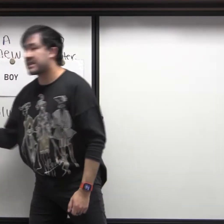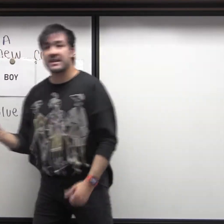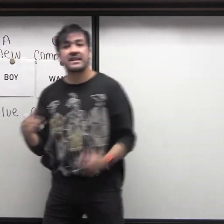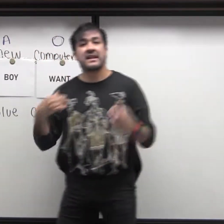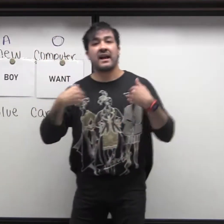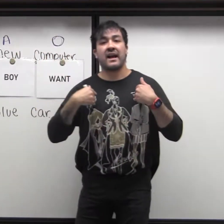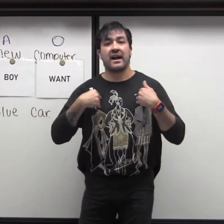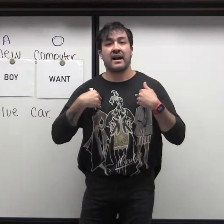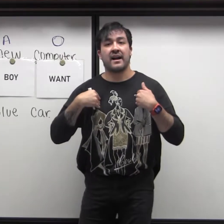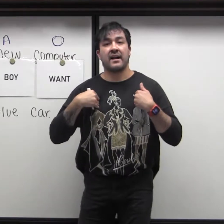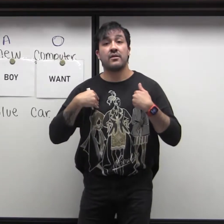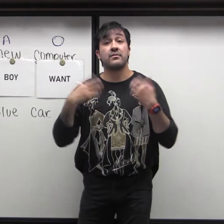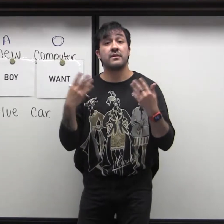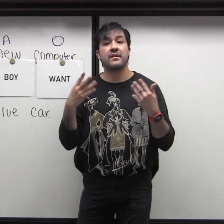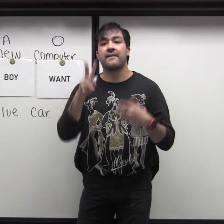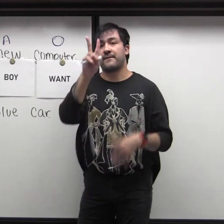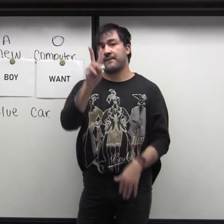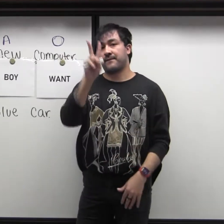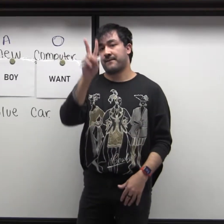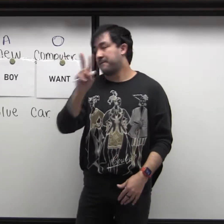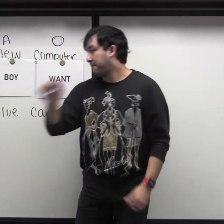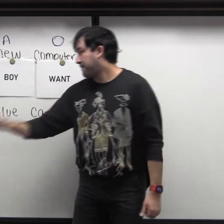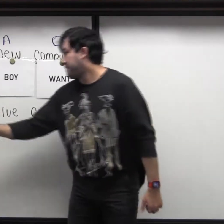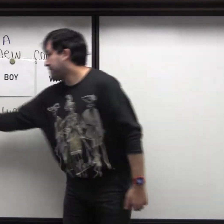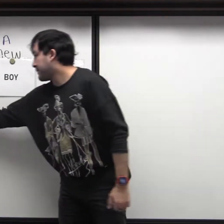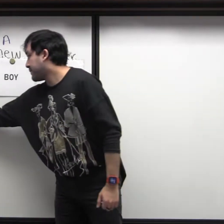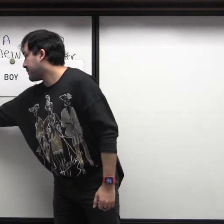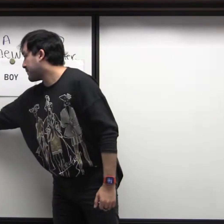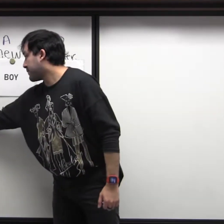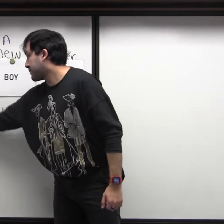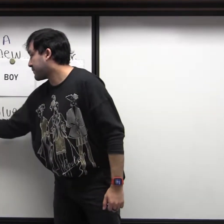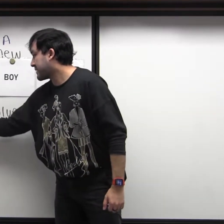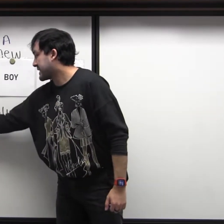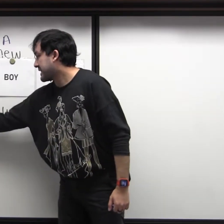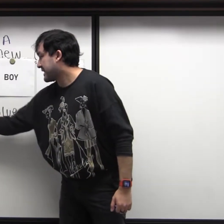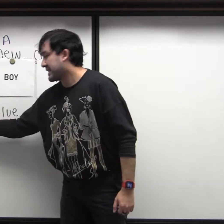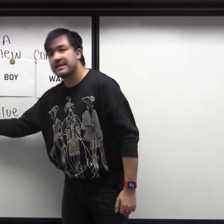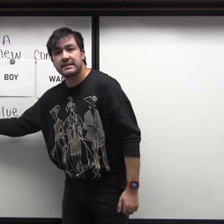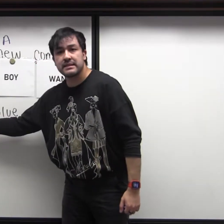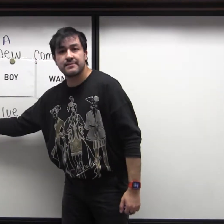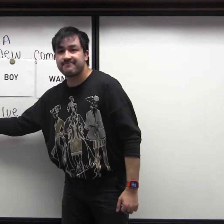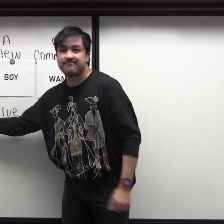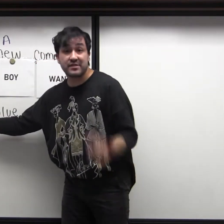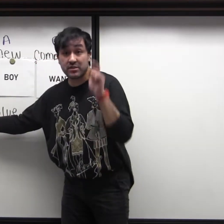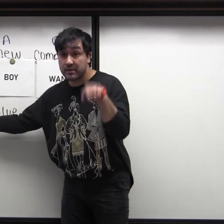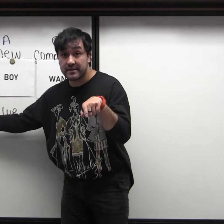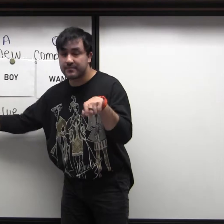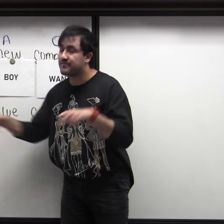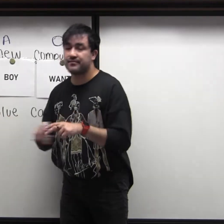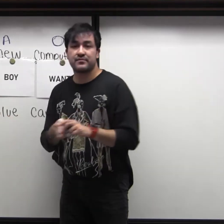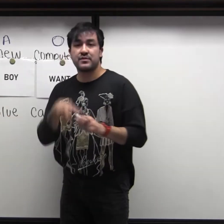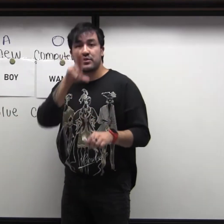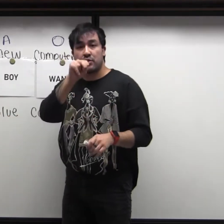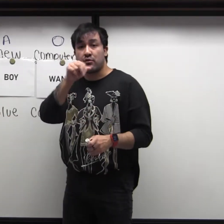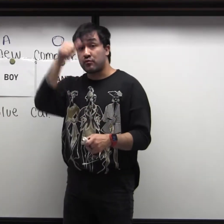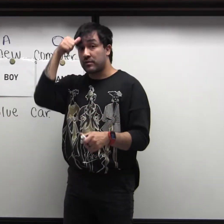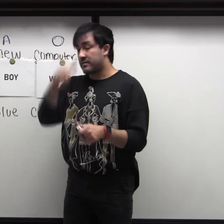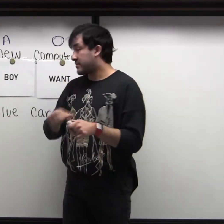S. Has or have is V. Remember, in ASL, we don't write in tense. We don't need the word and